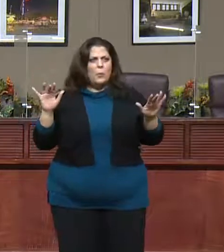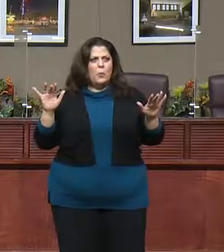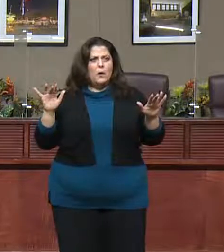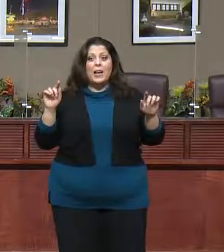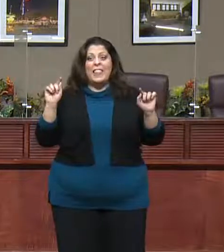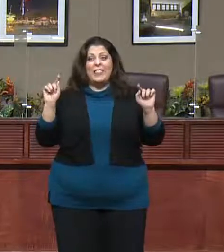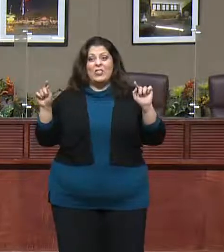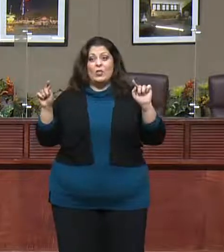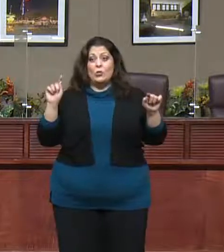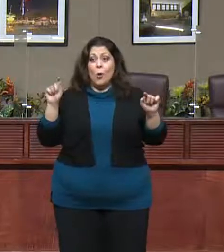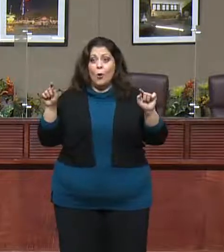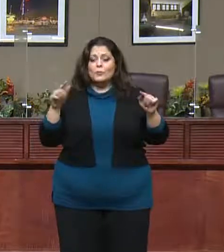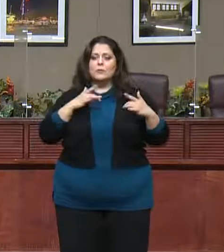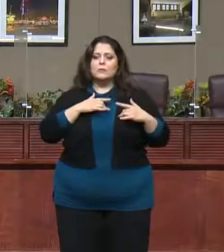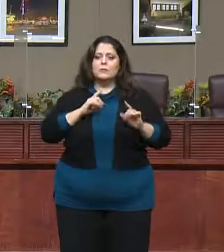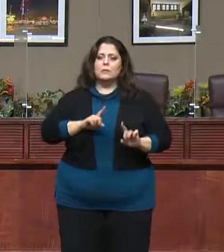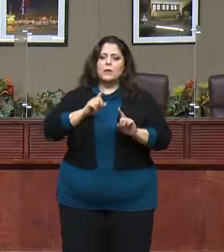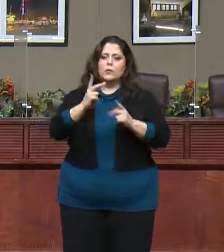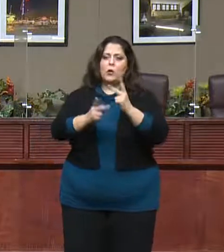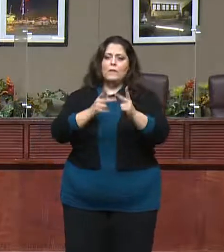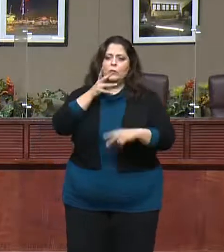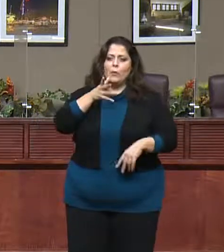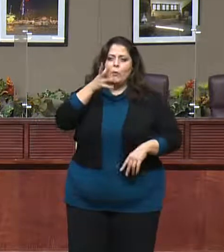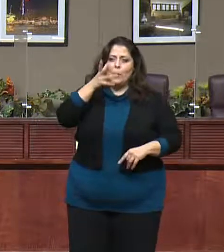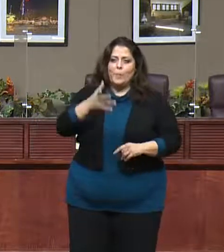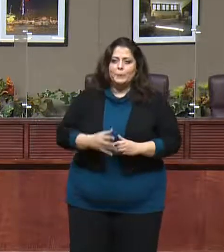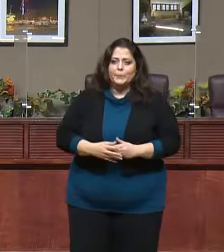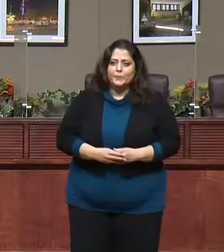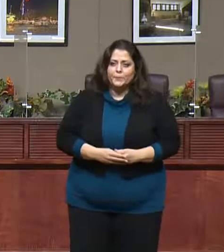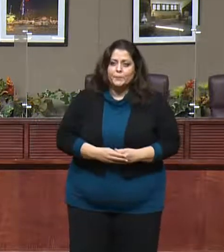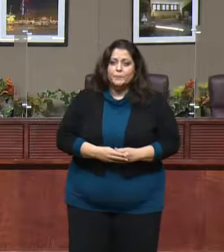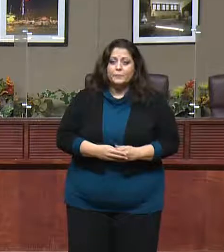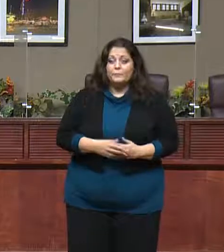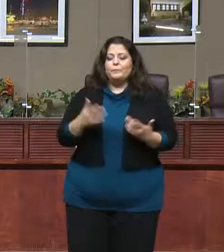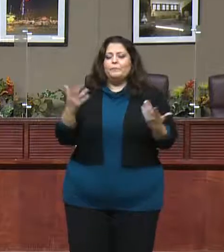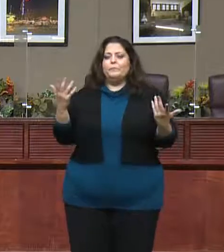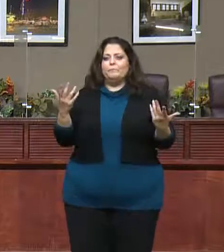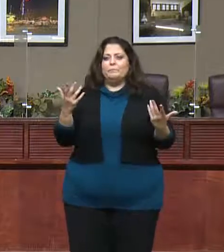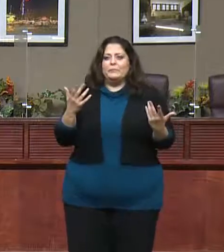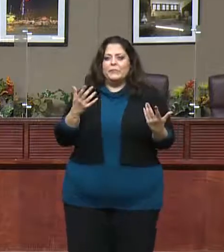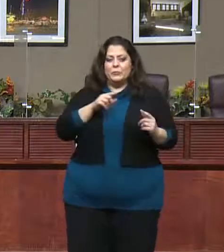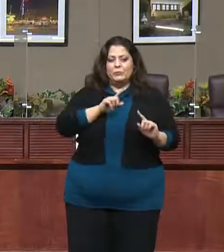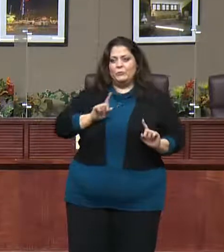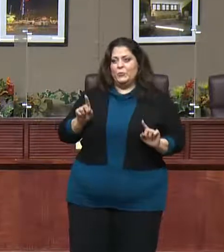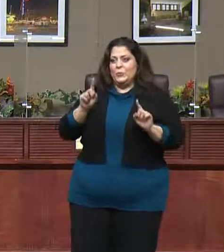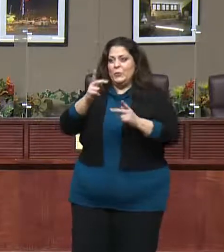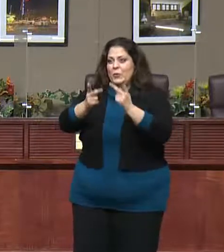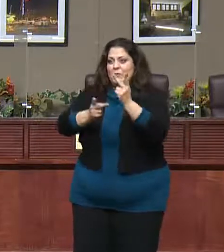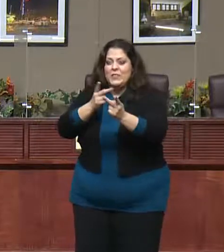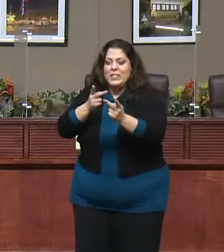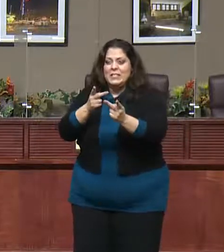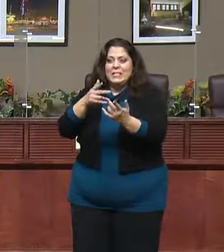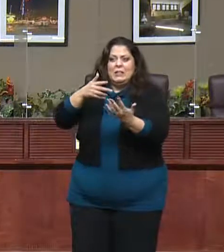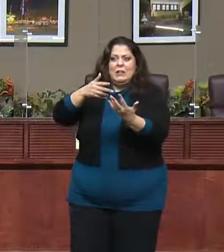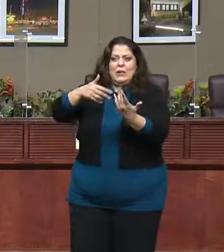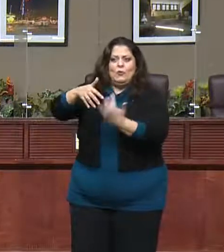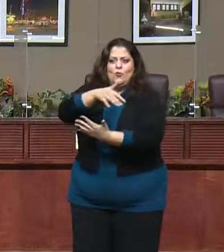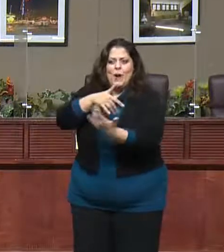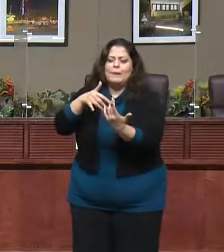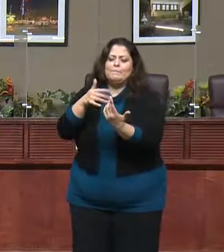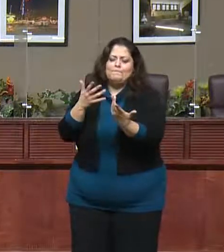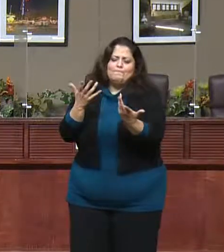visit the grandparents and the social interaction that may be happening at these facilities. So it was just a matter of